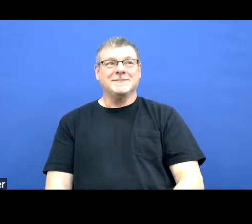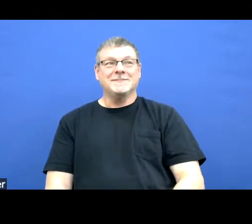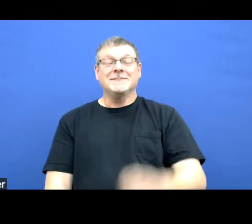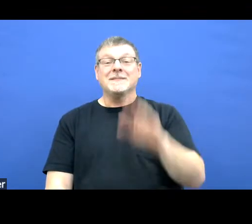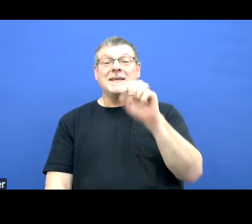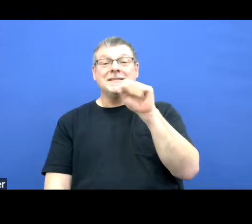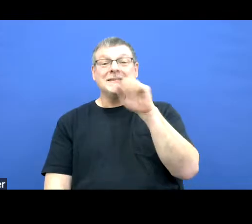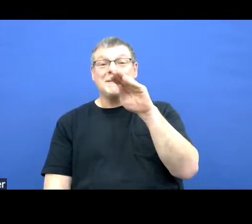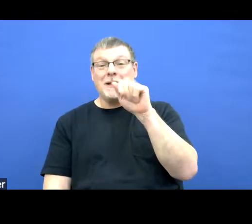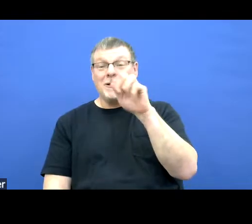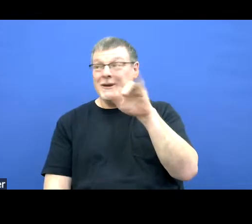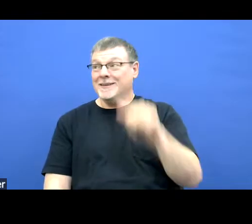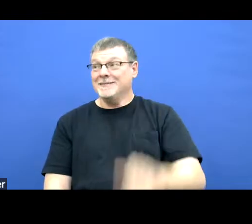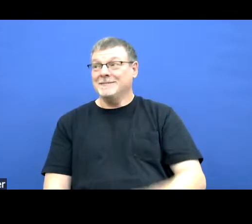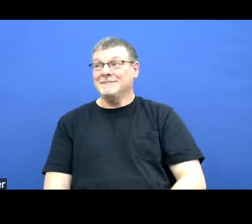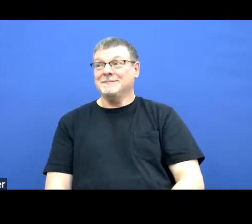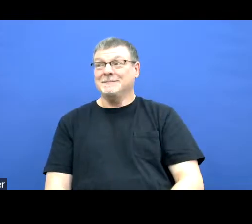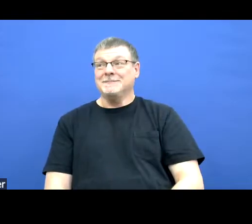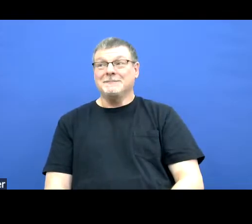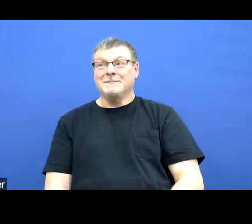Maria?